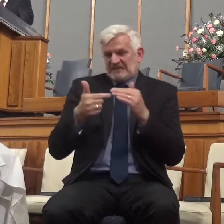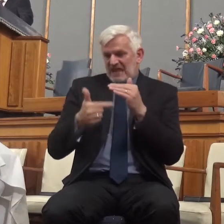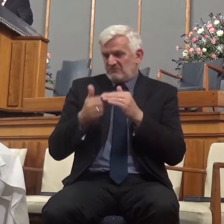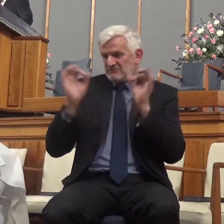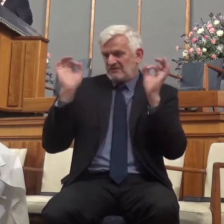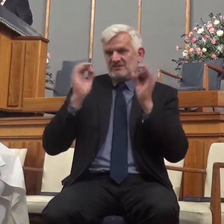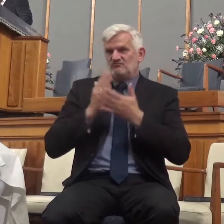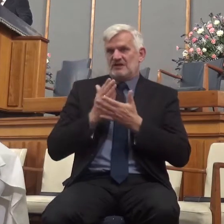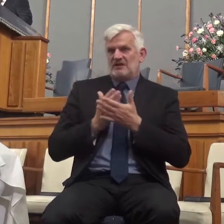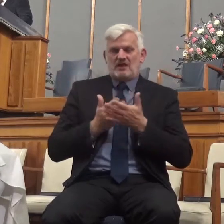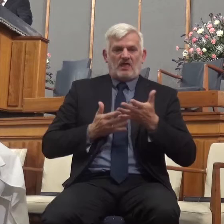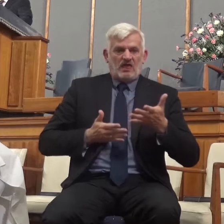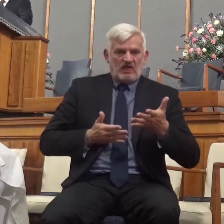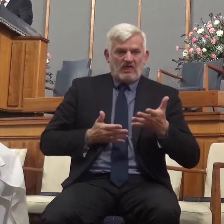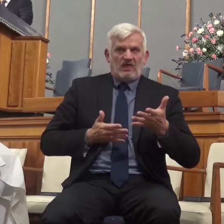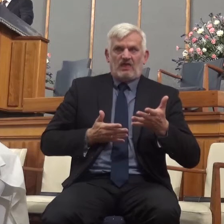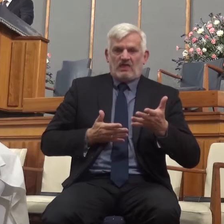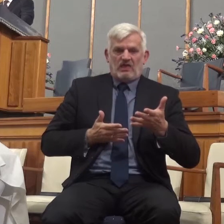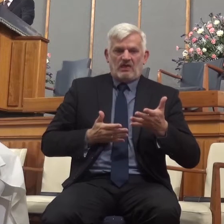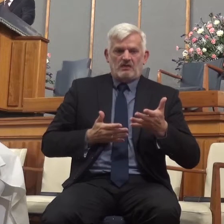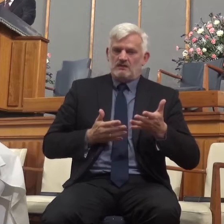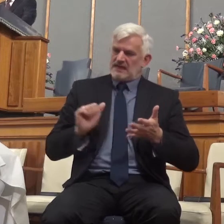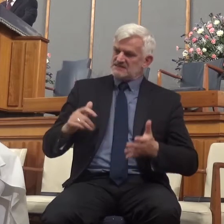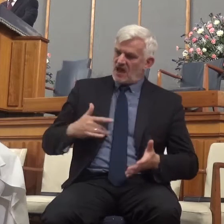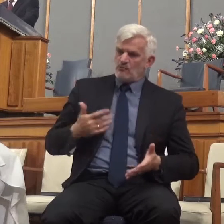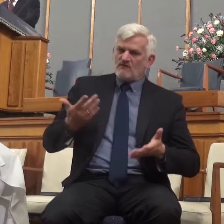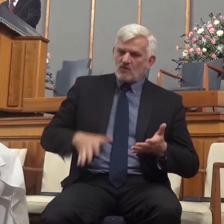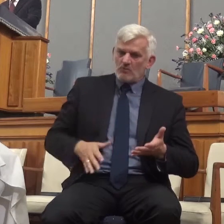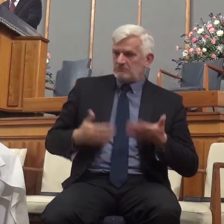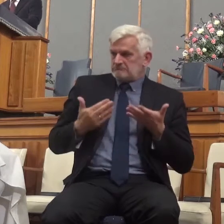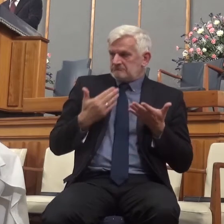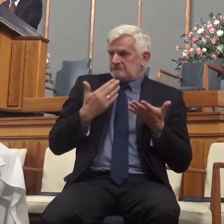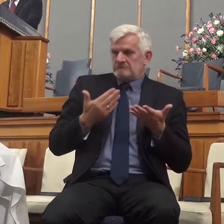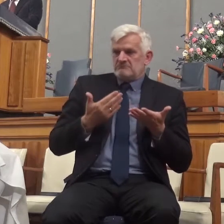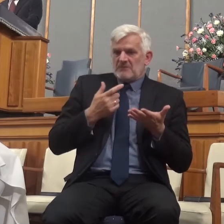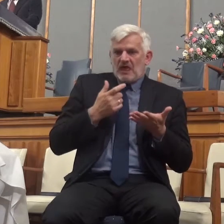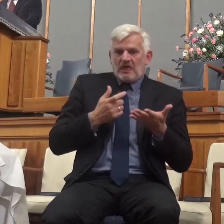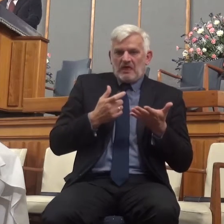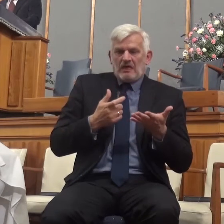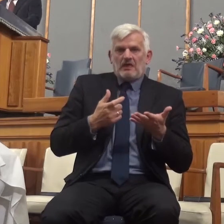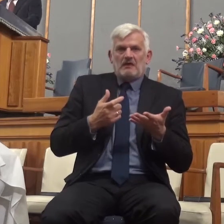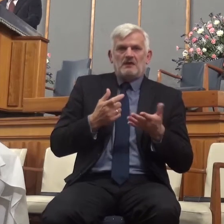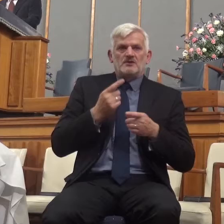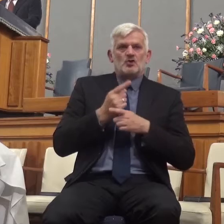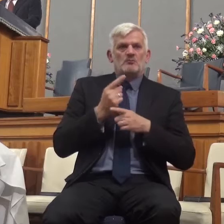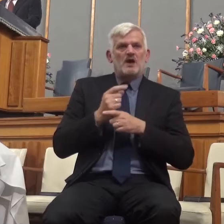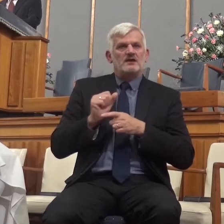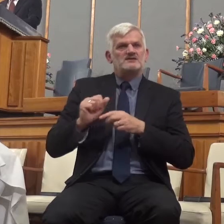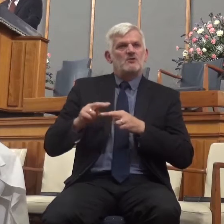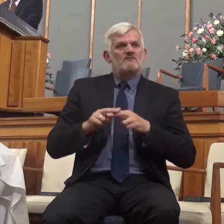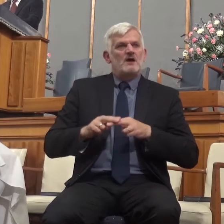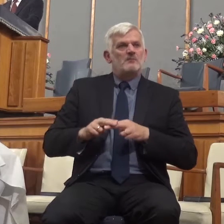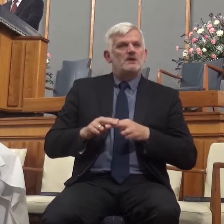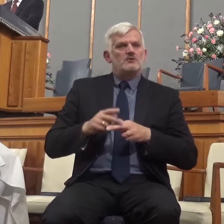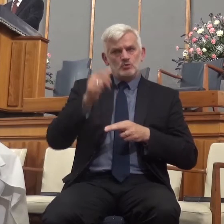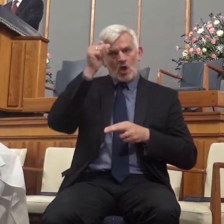had no explanation for the great things of life, and he had nothing to say even to his own family when they encountered